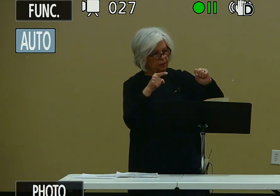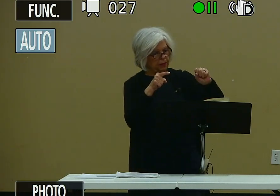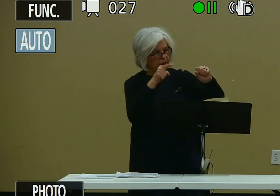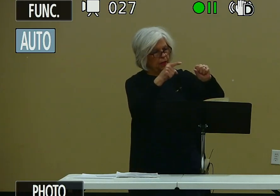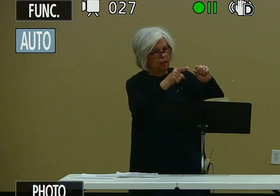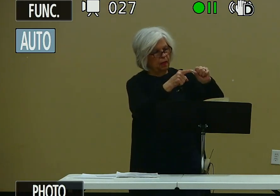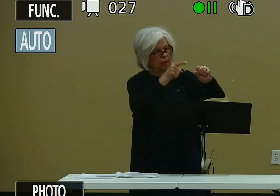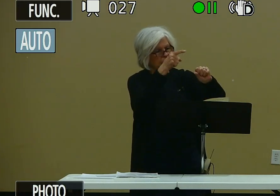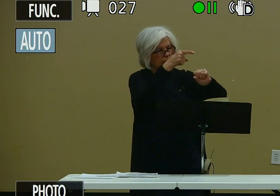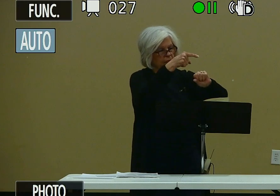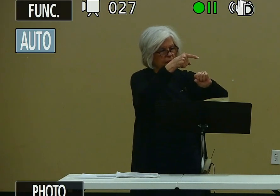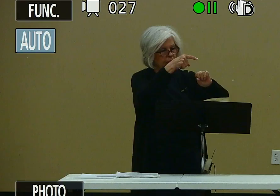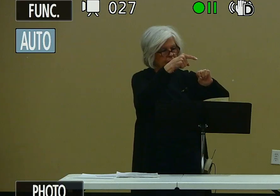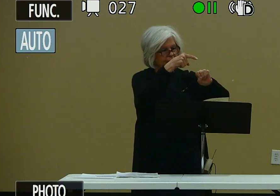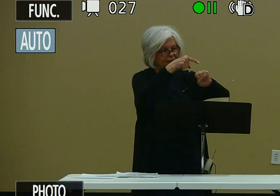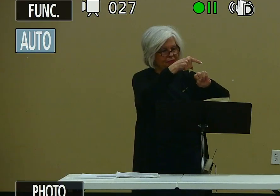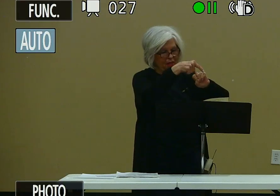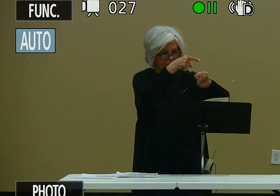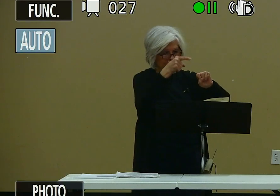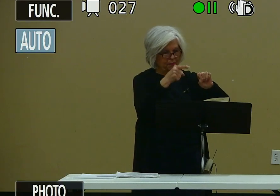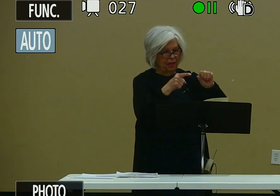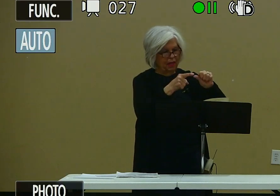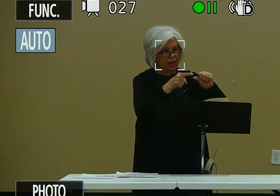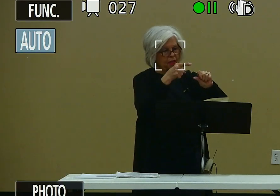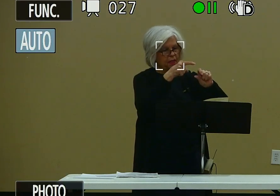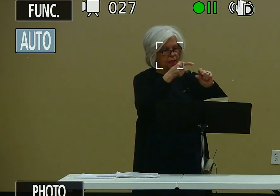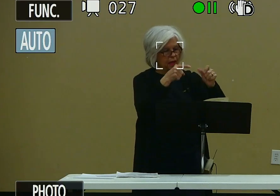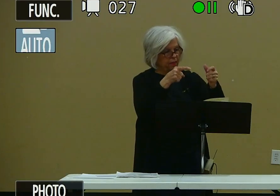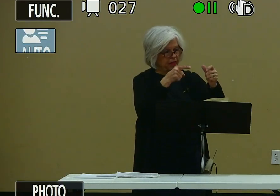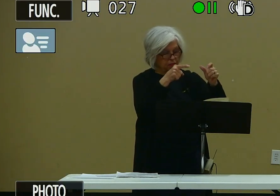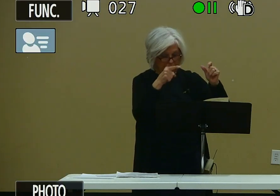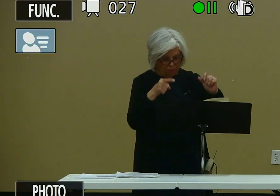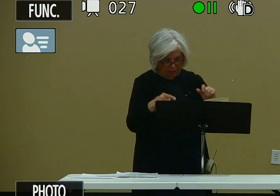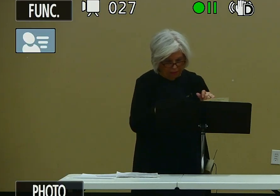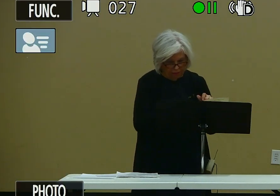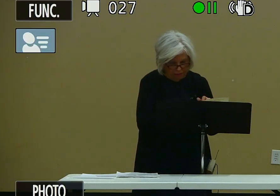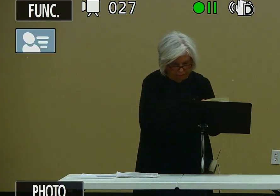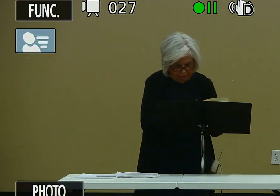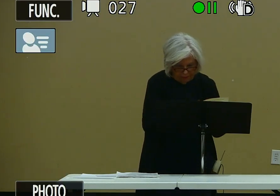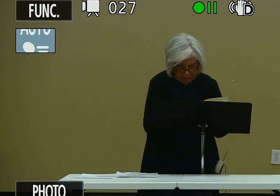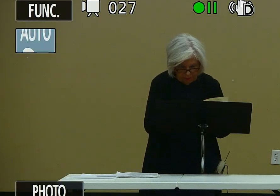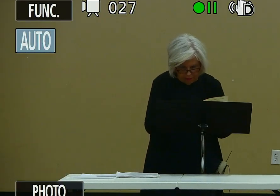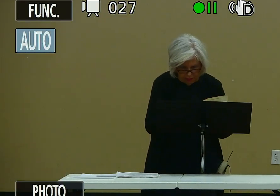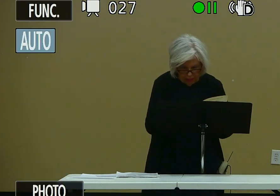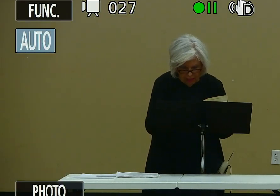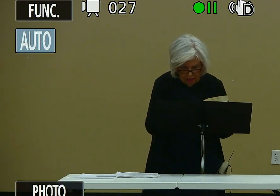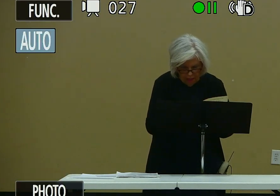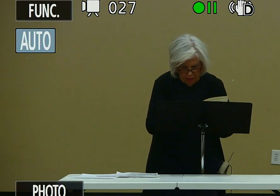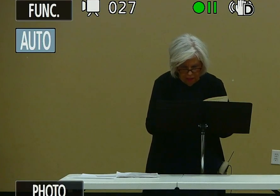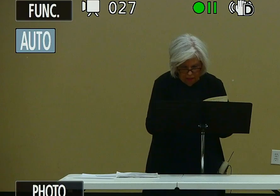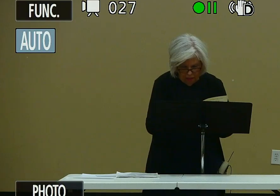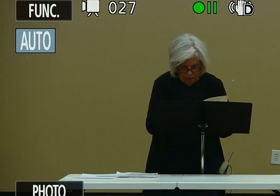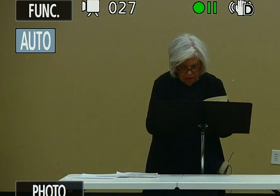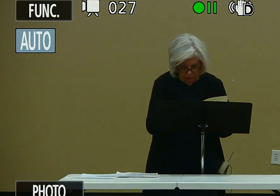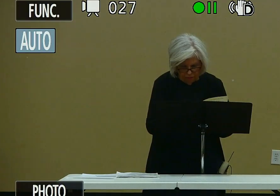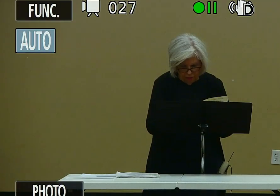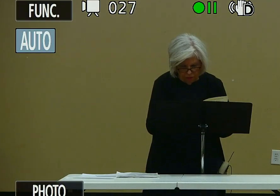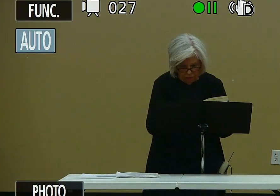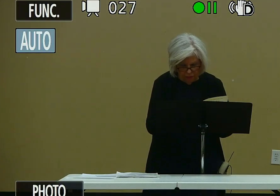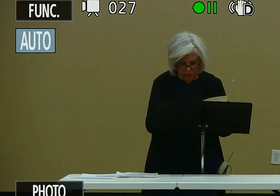here. Then. That's not the way I learned it. Let me see. First one, then the